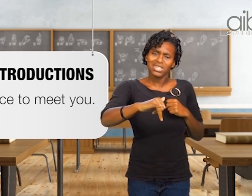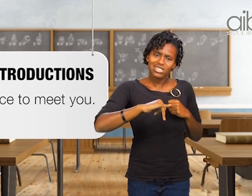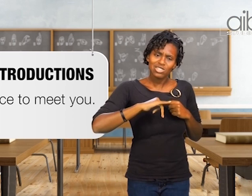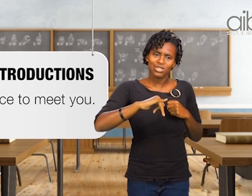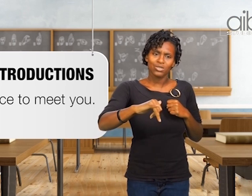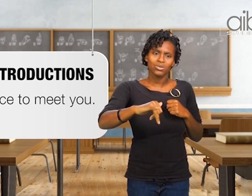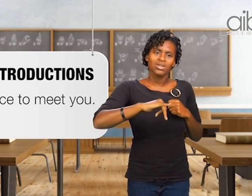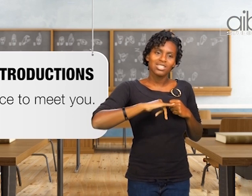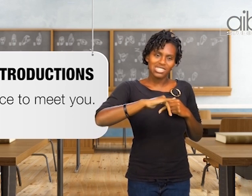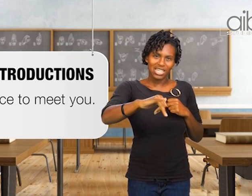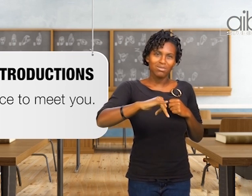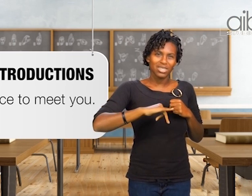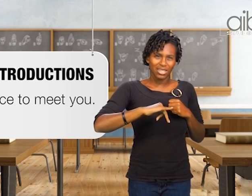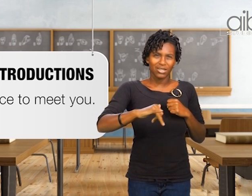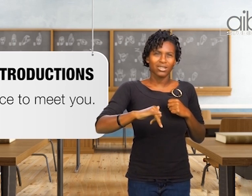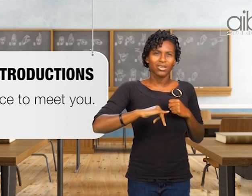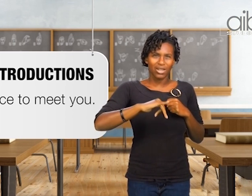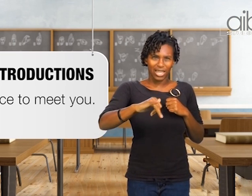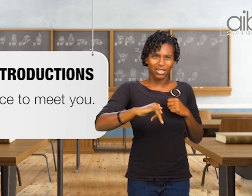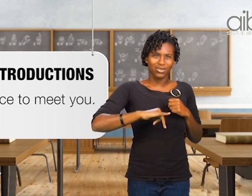me too, same here, or I agree.